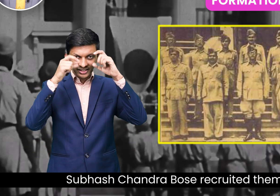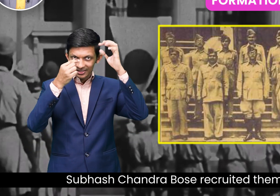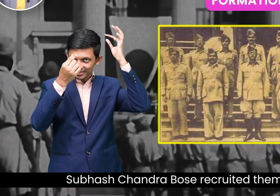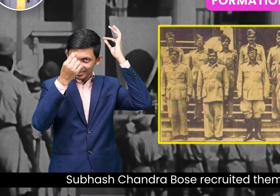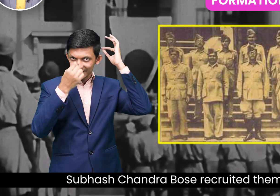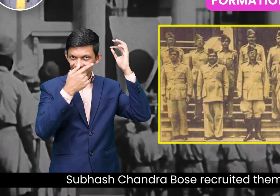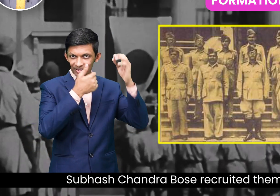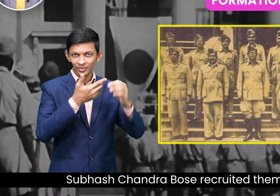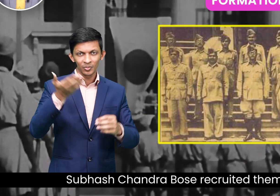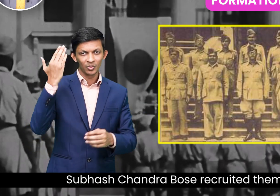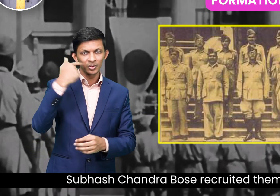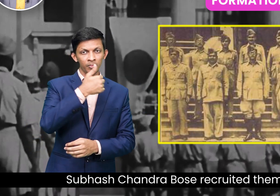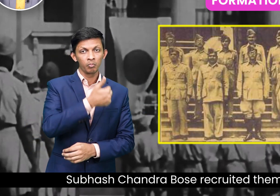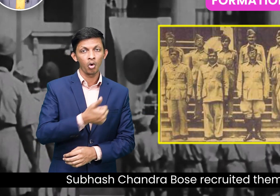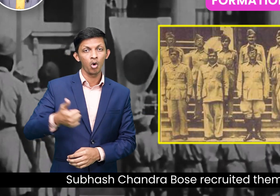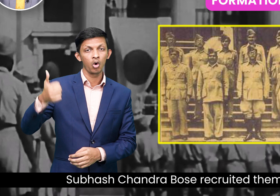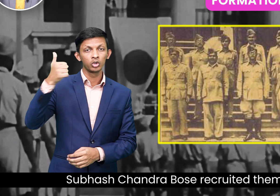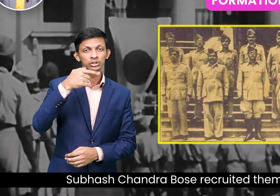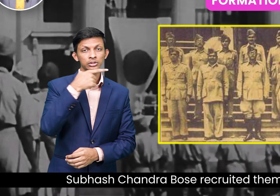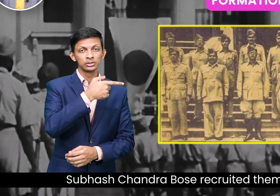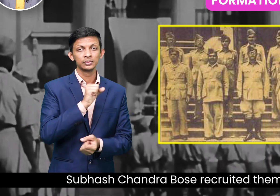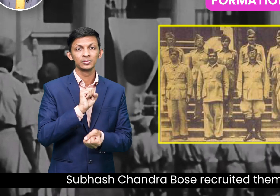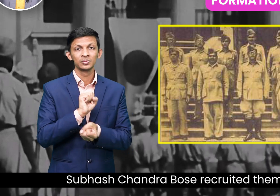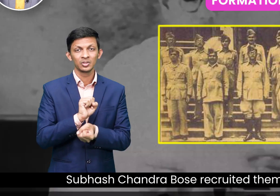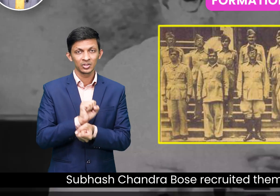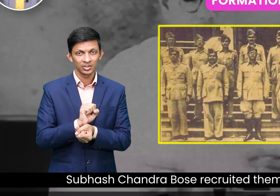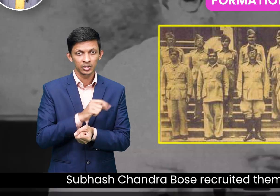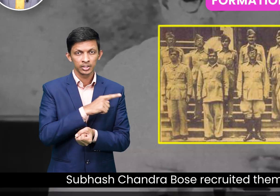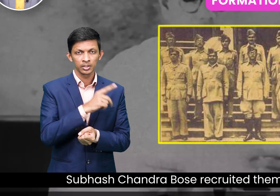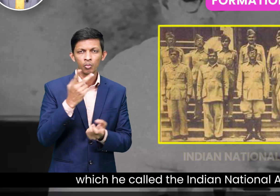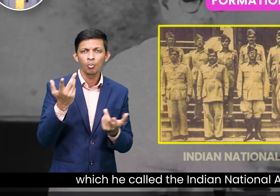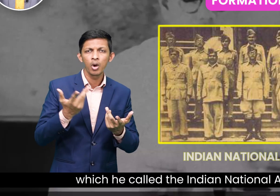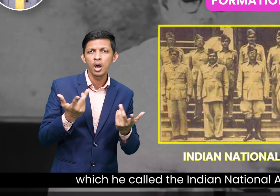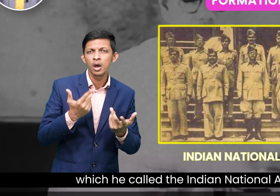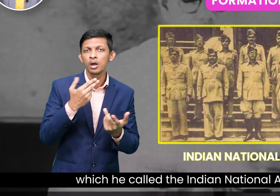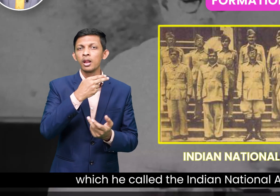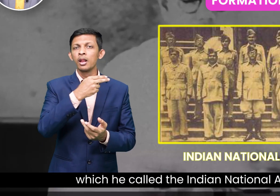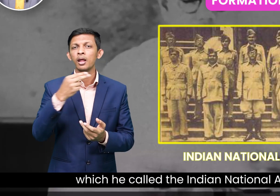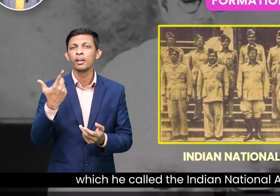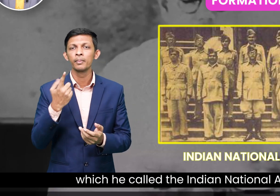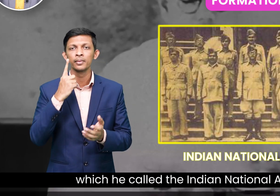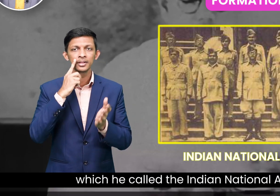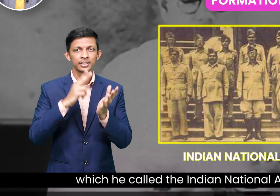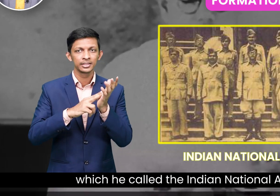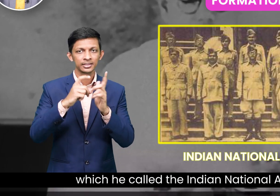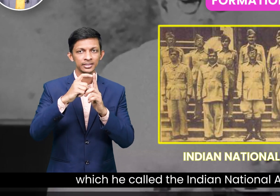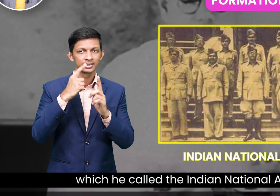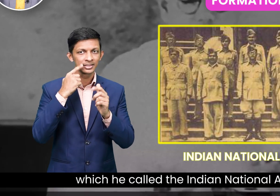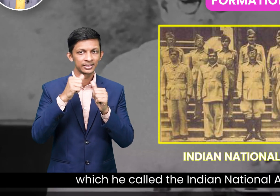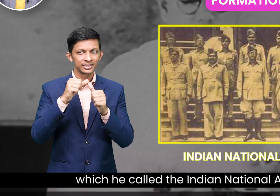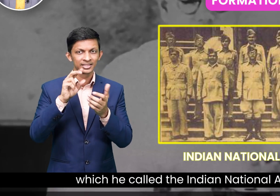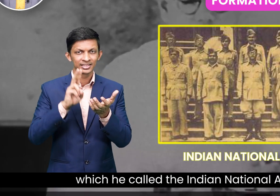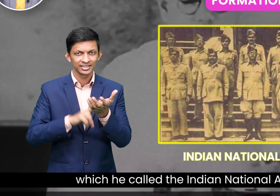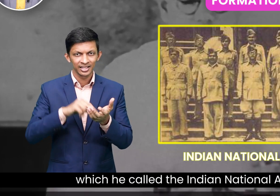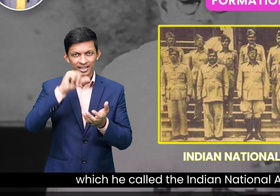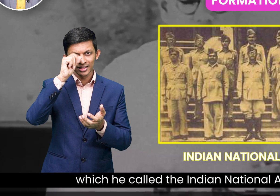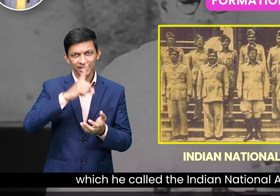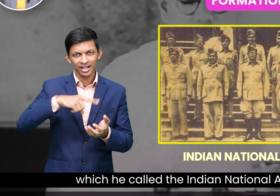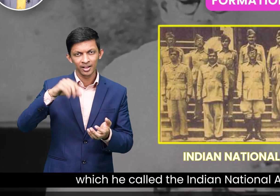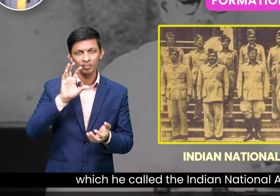Subhash Chandra Bose recruited them in his army, which he called the Indian National